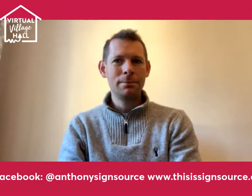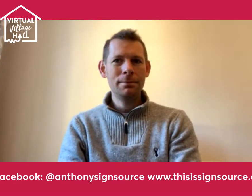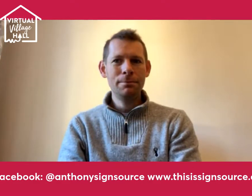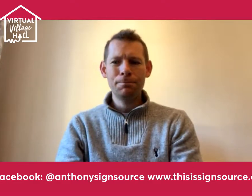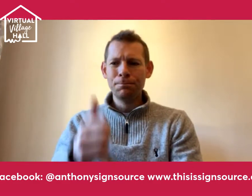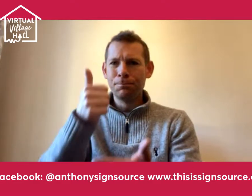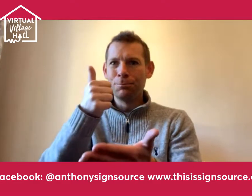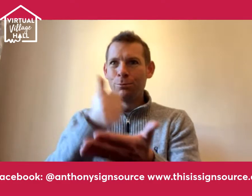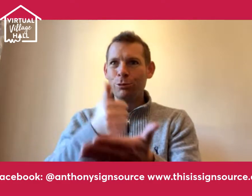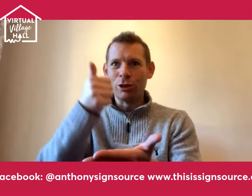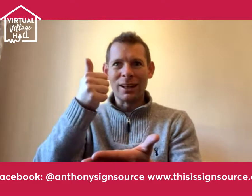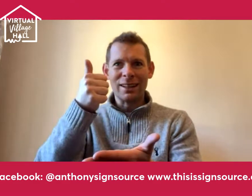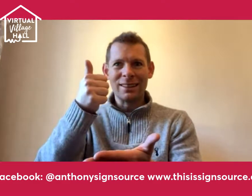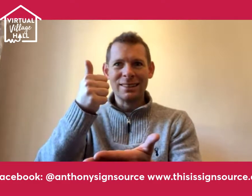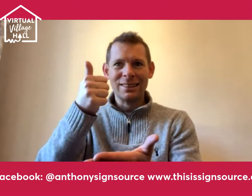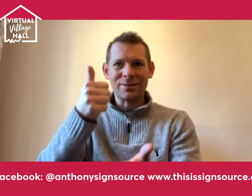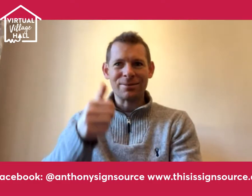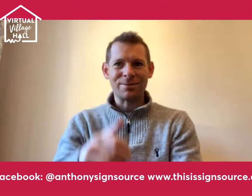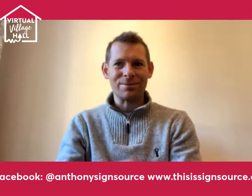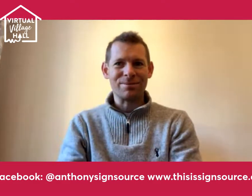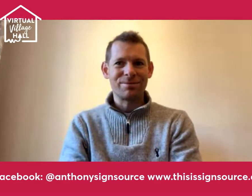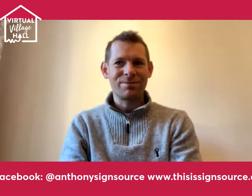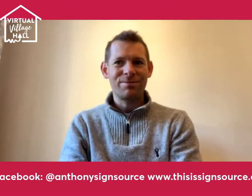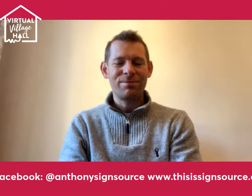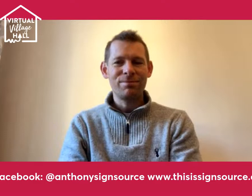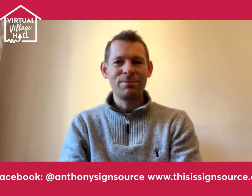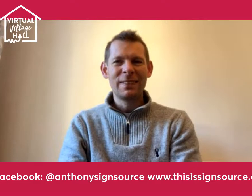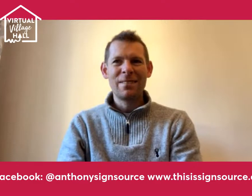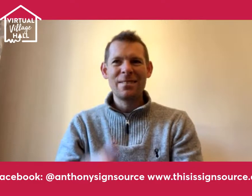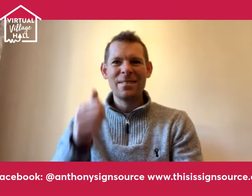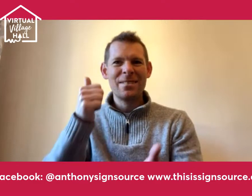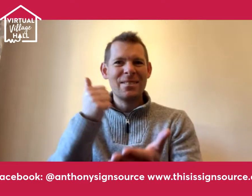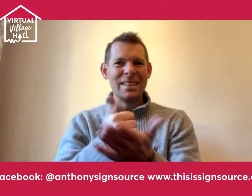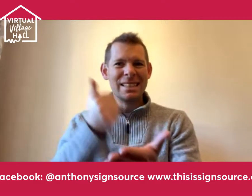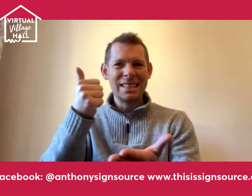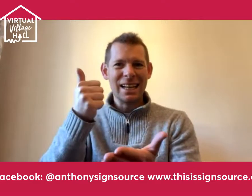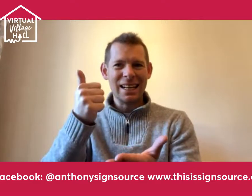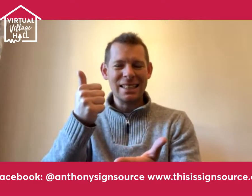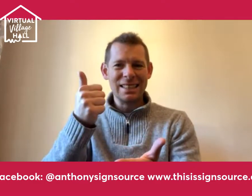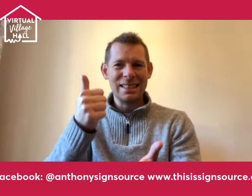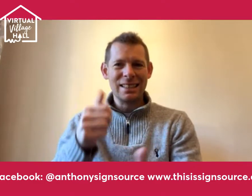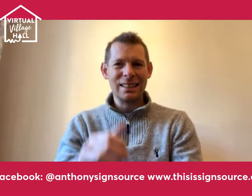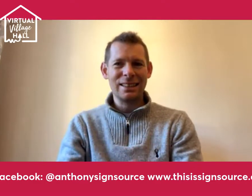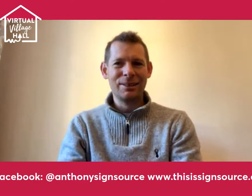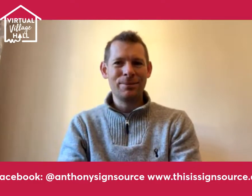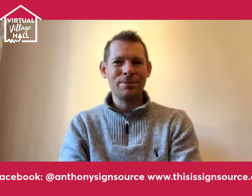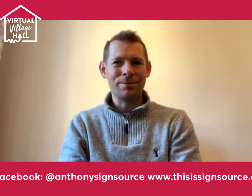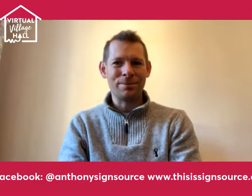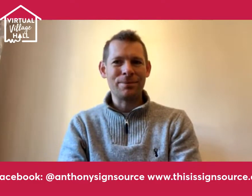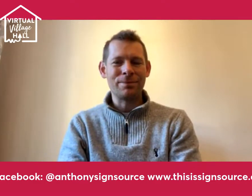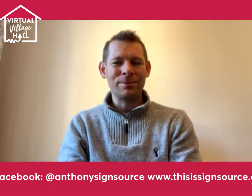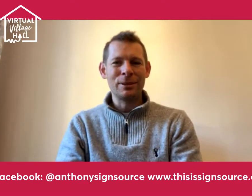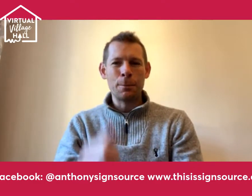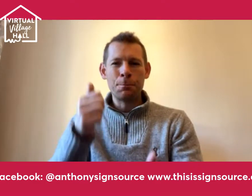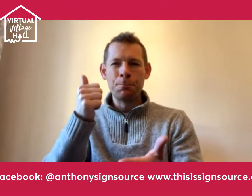that. And brilliant or fantastic, again with the positive thumb